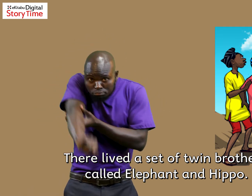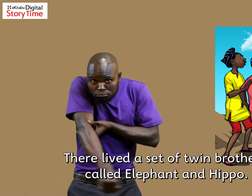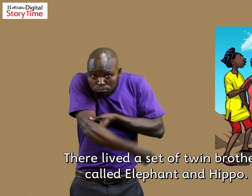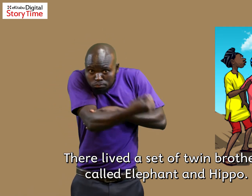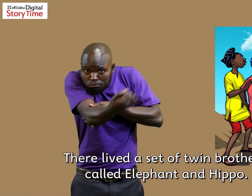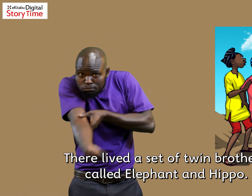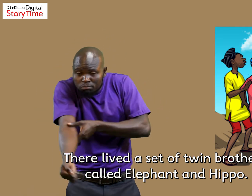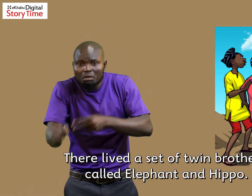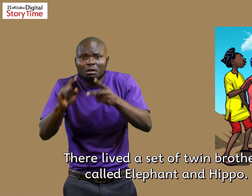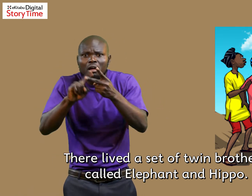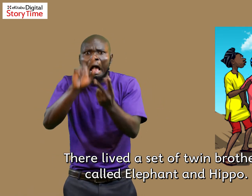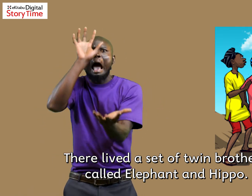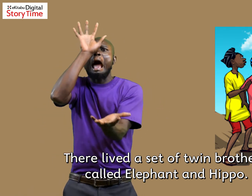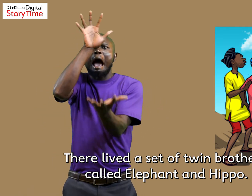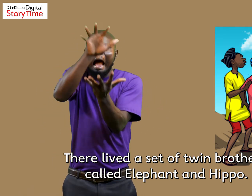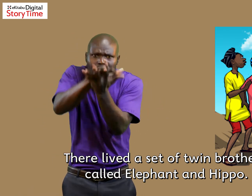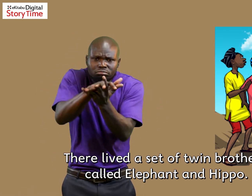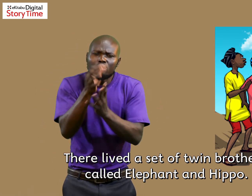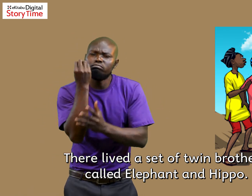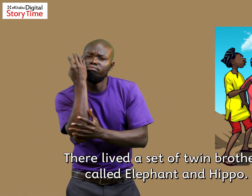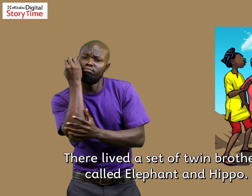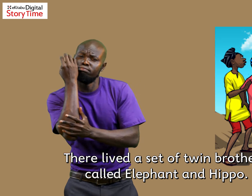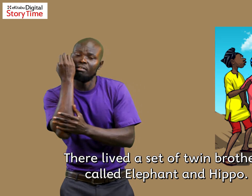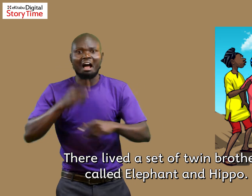There lived a set of twin brothers called Elephant and Hippo.